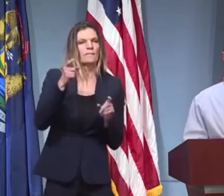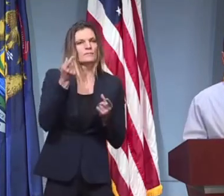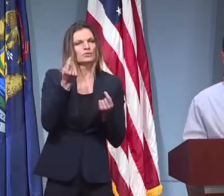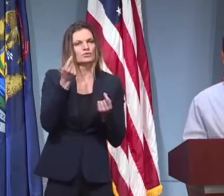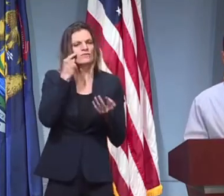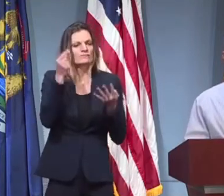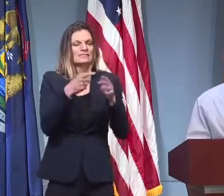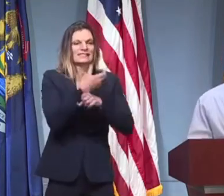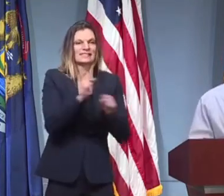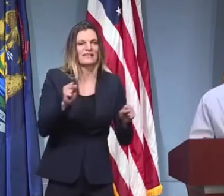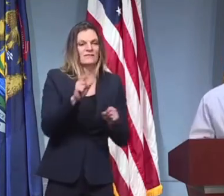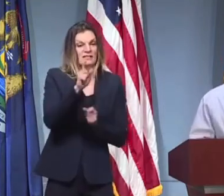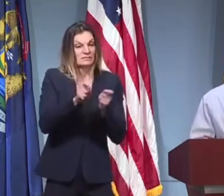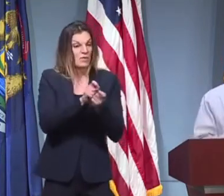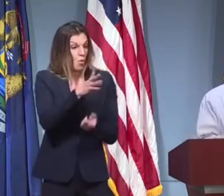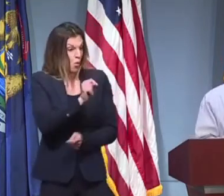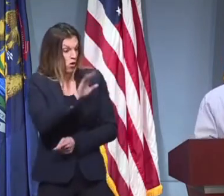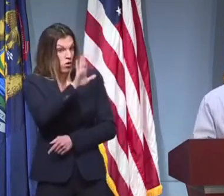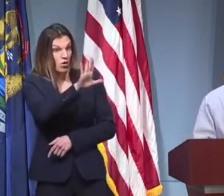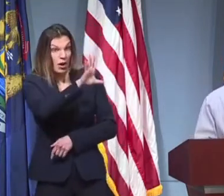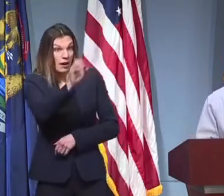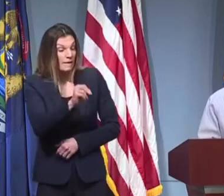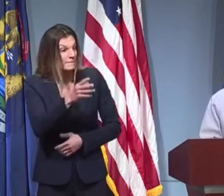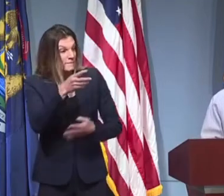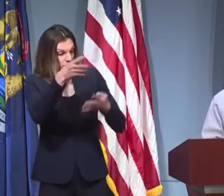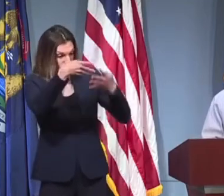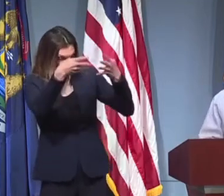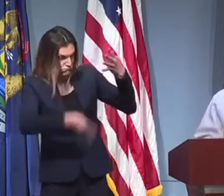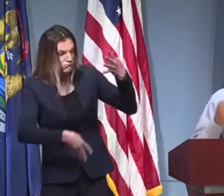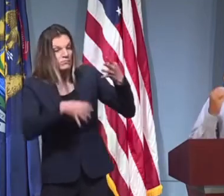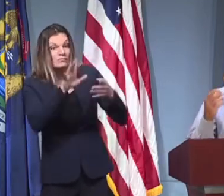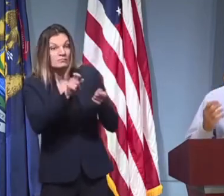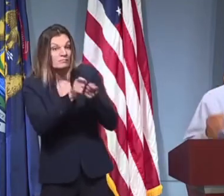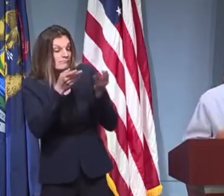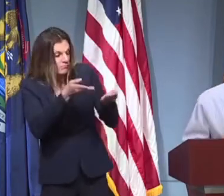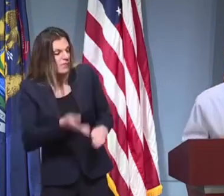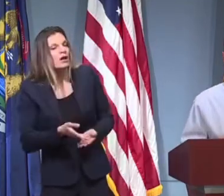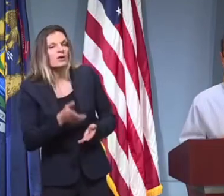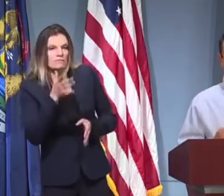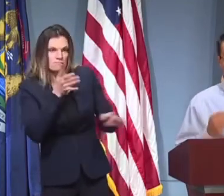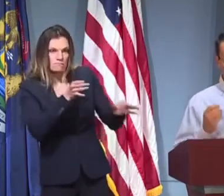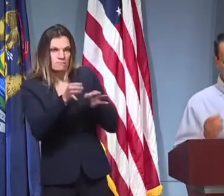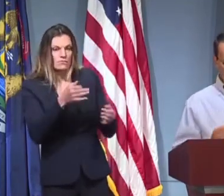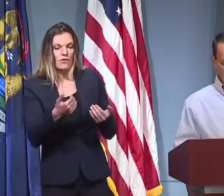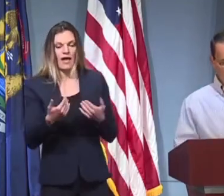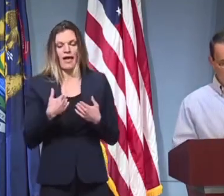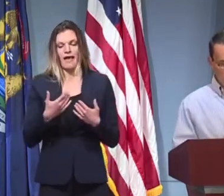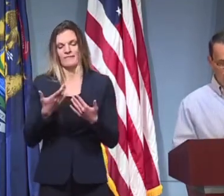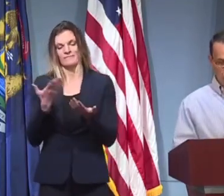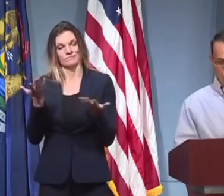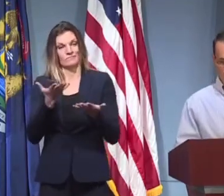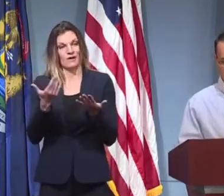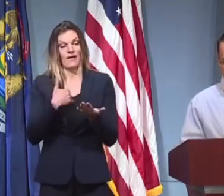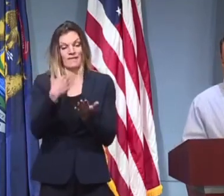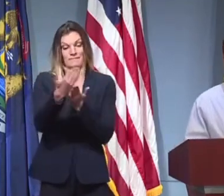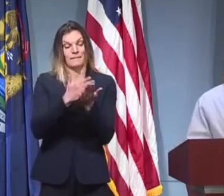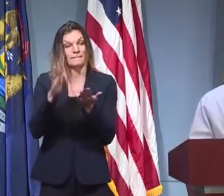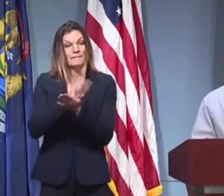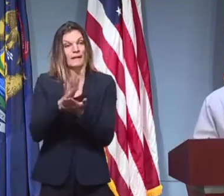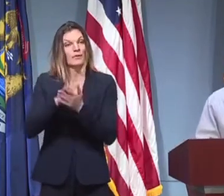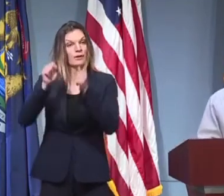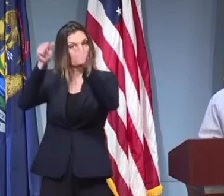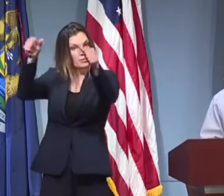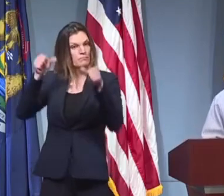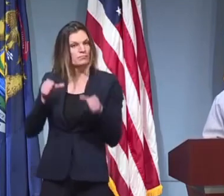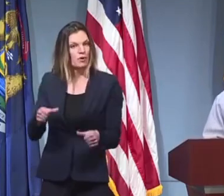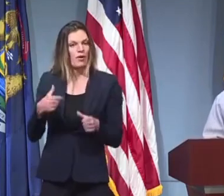industry recommendations for those listed in the executive orders. We also have posters, fact sheets, sample preparedness and response plans that